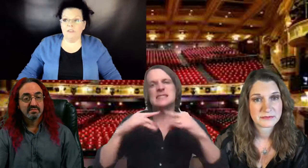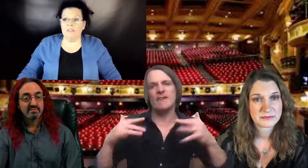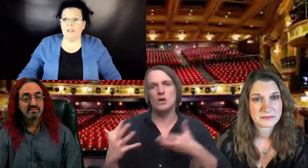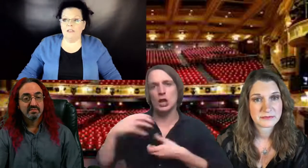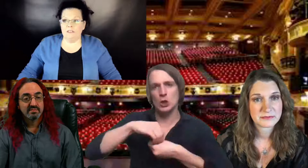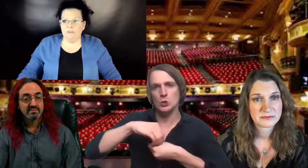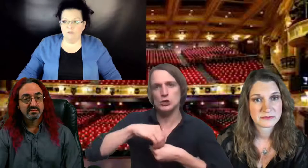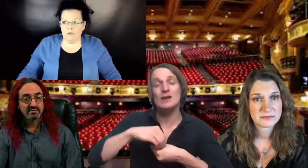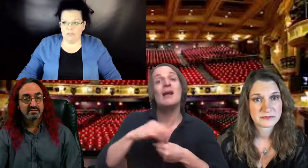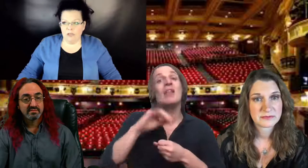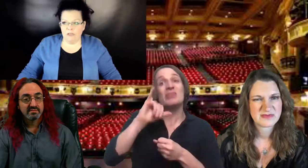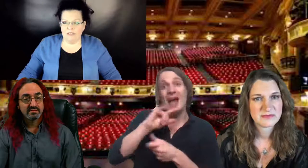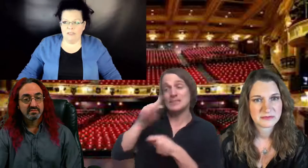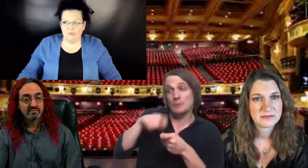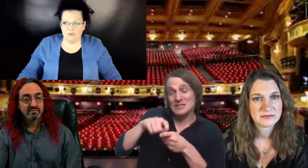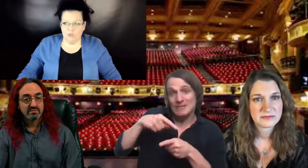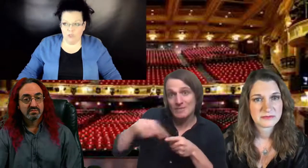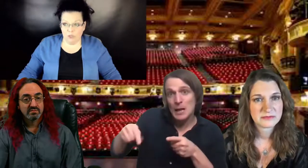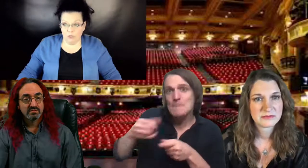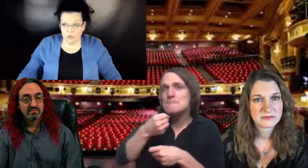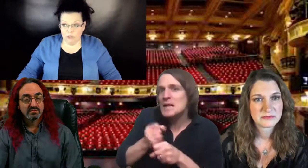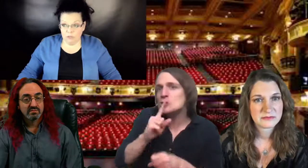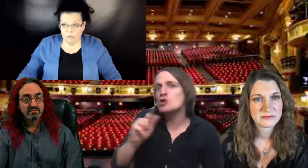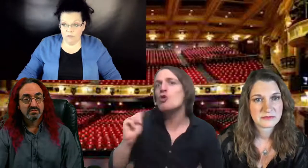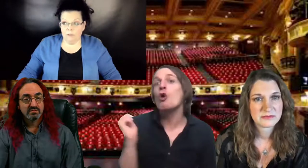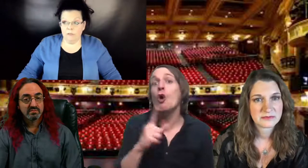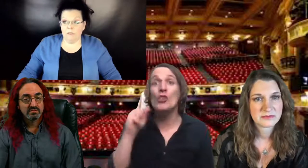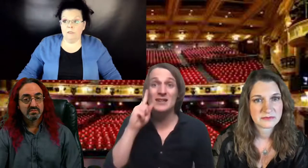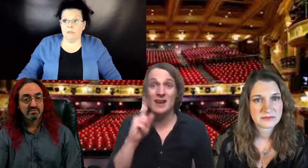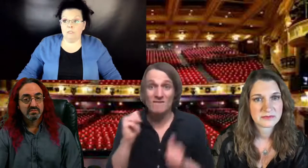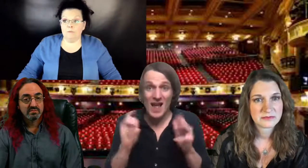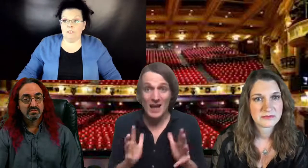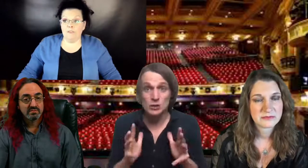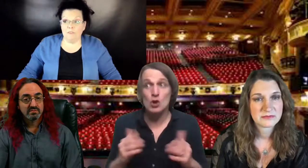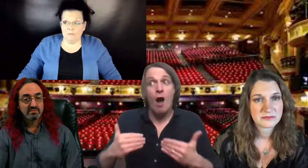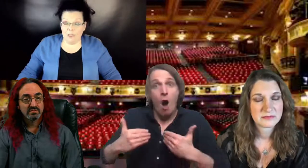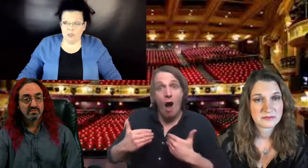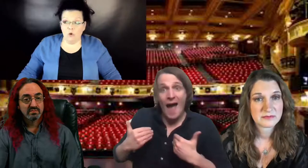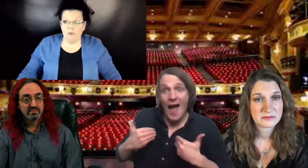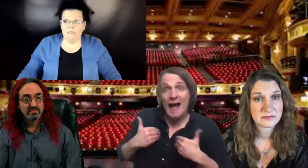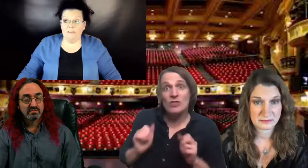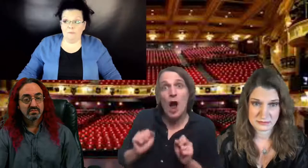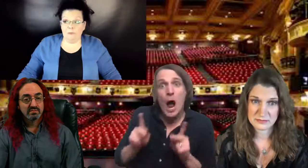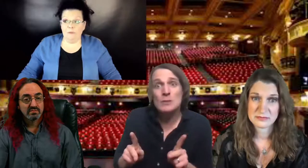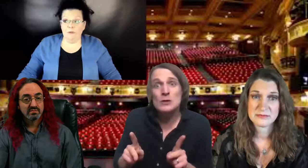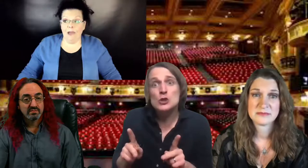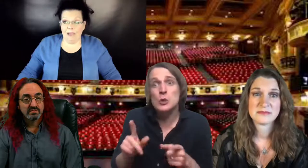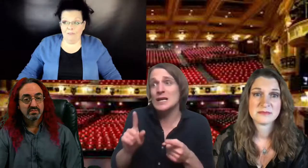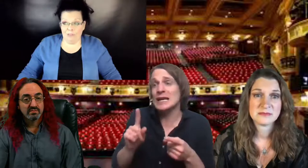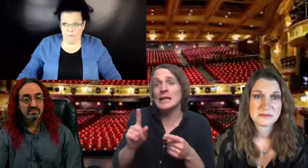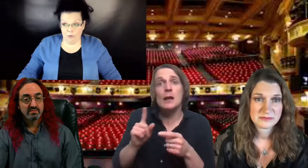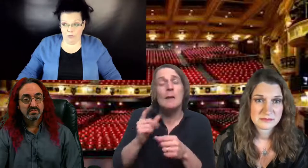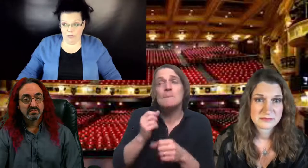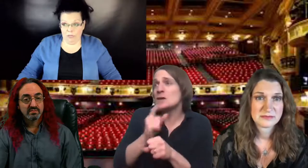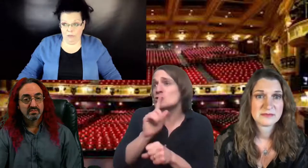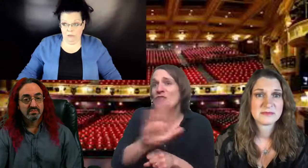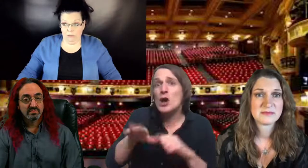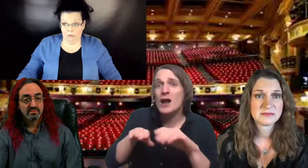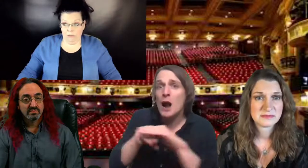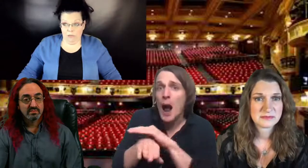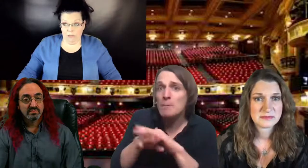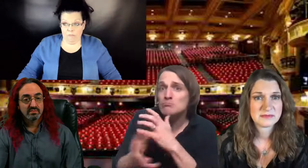So the things that I like to focus on is diversity and inclusion, specifically making sure all the deaf people have the